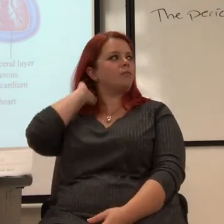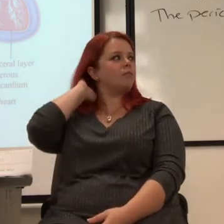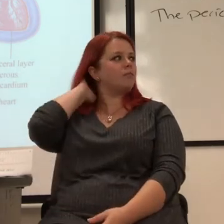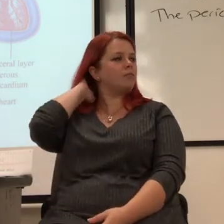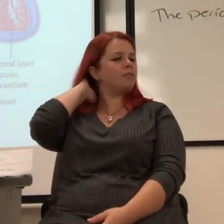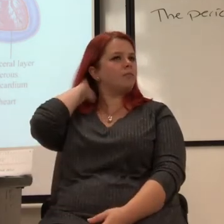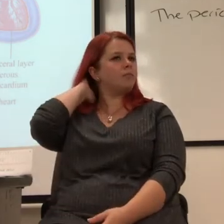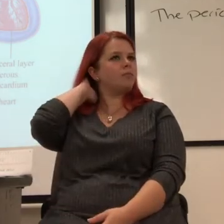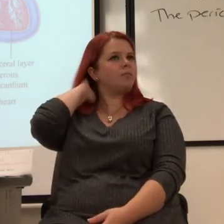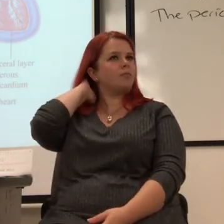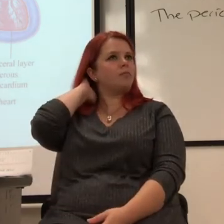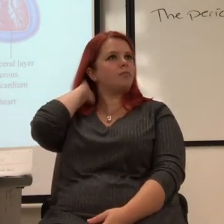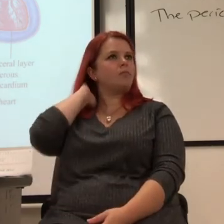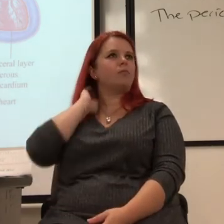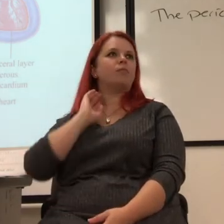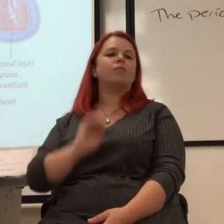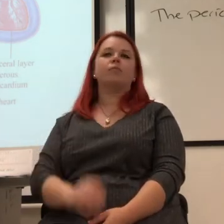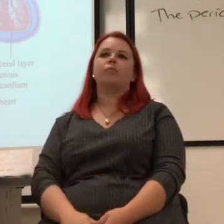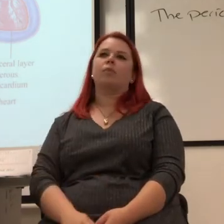It covers the heart.